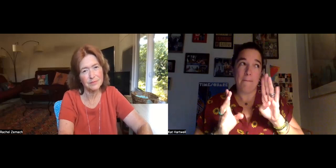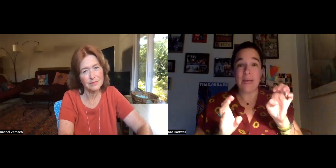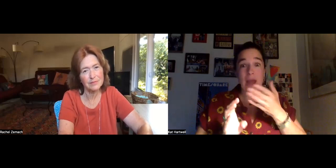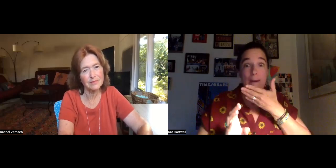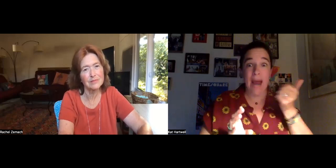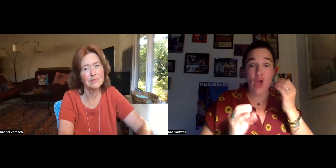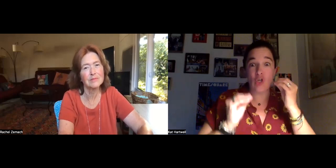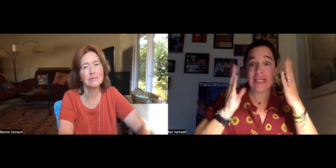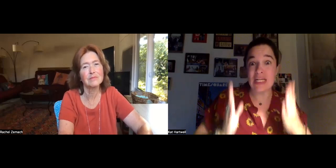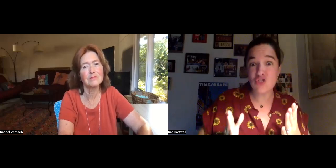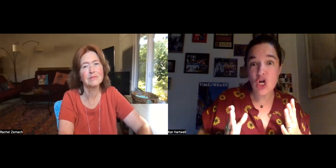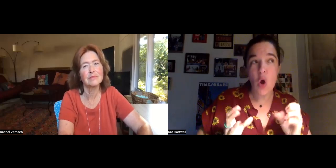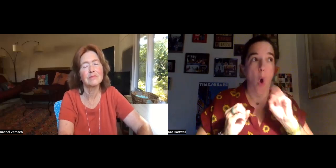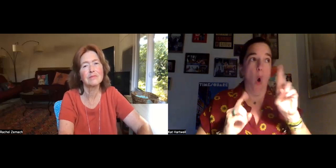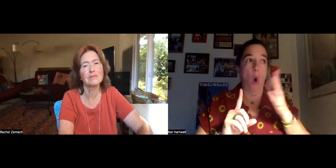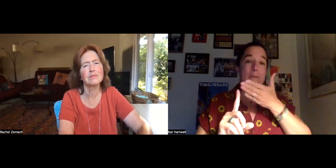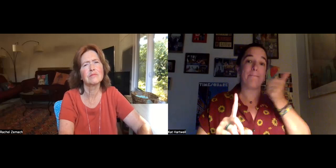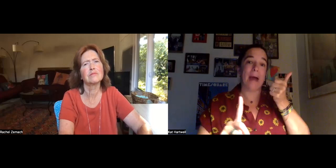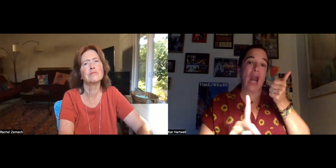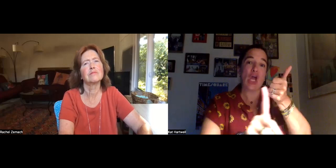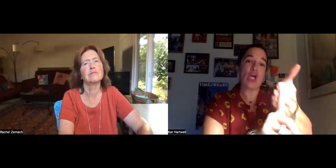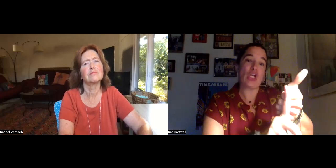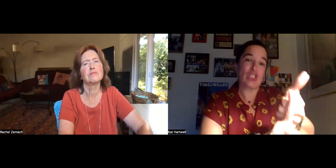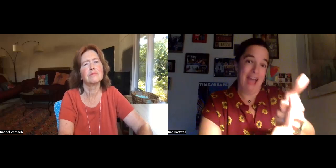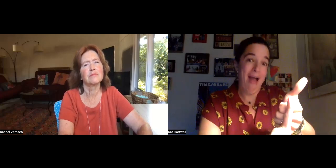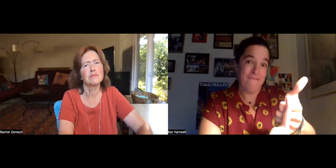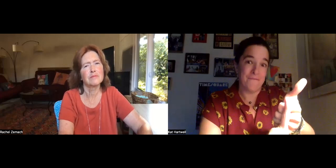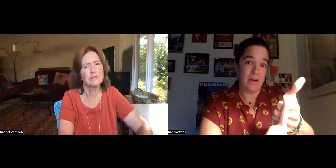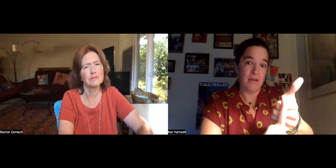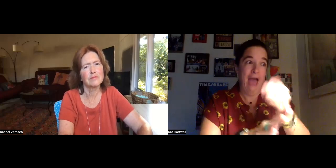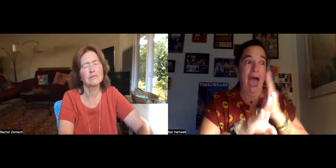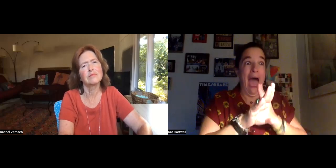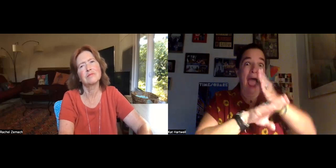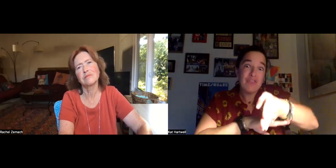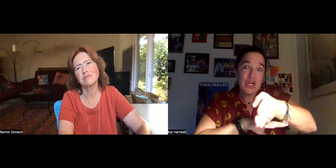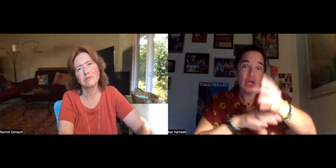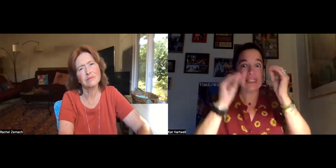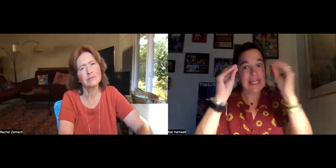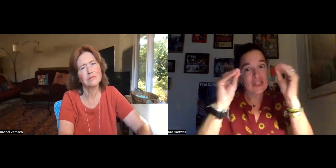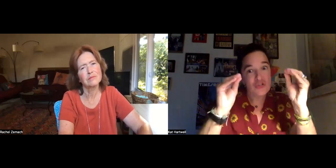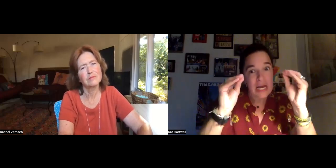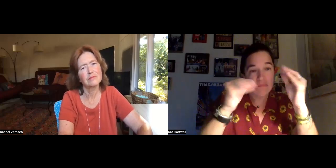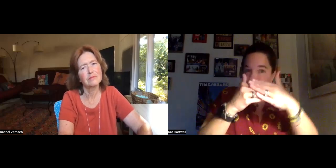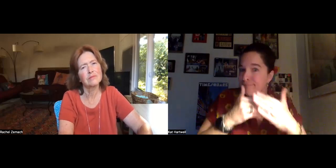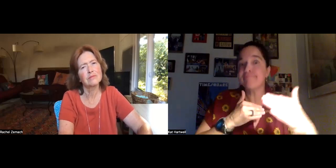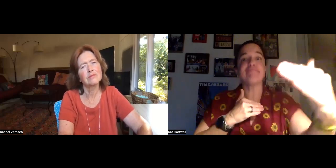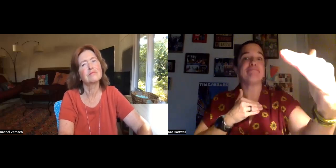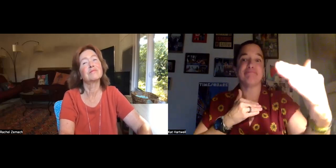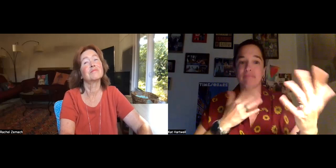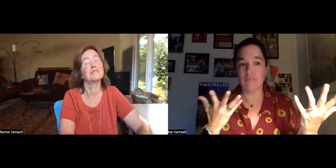be a better teacher? Or better yourself after teaching?